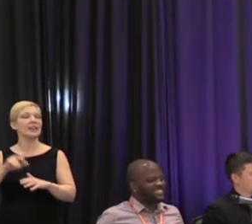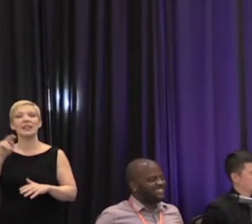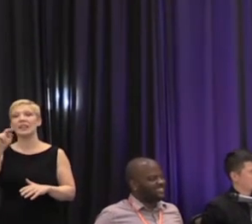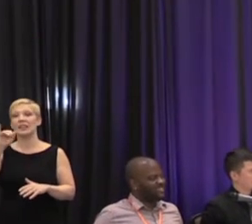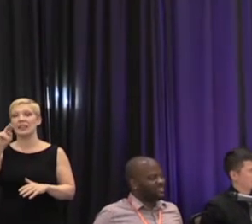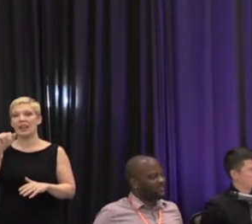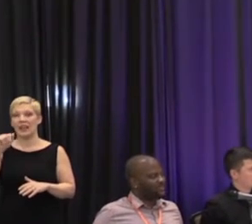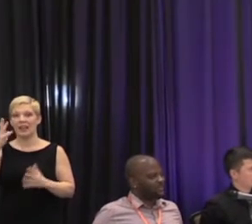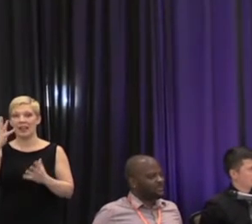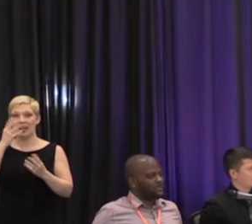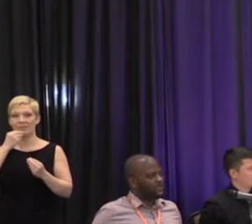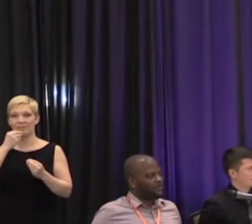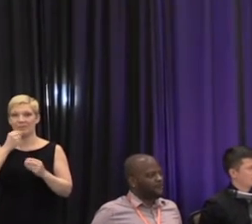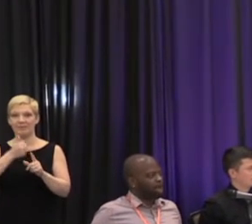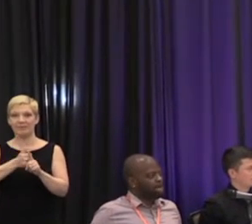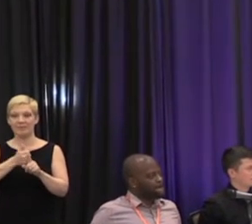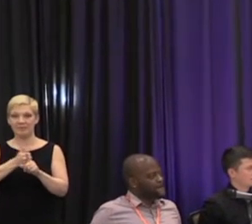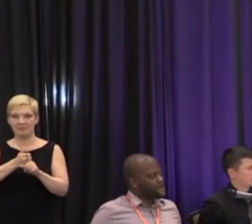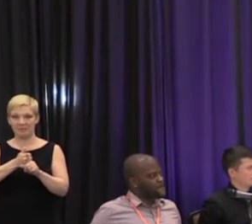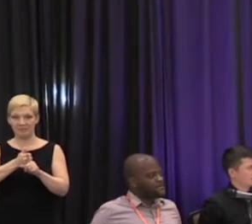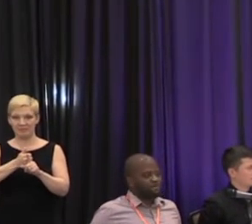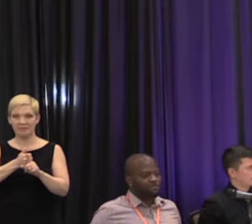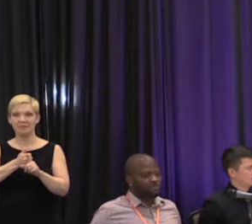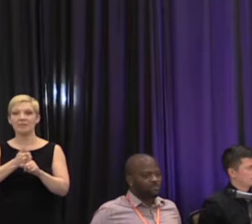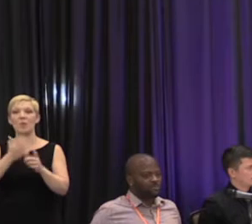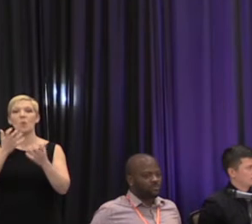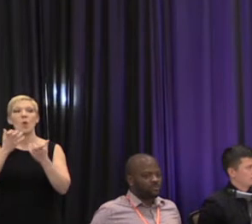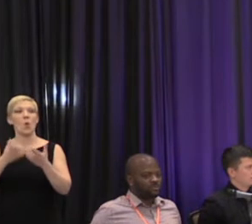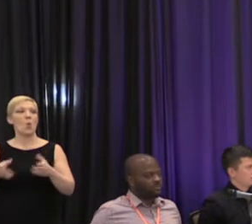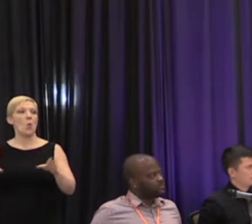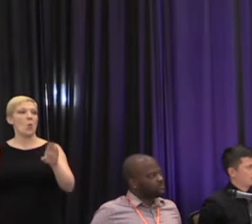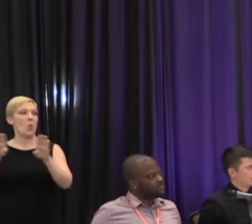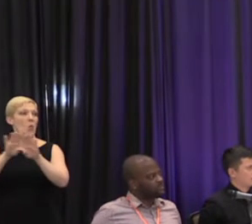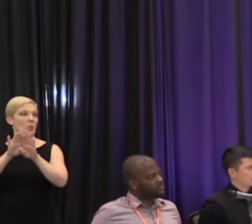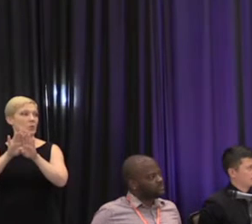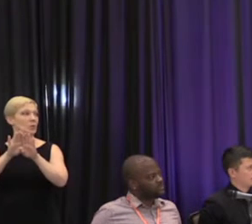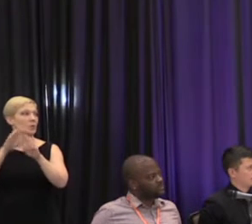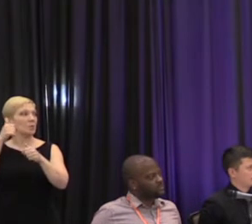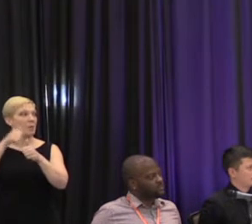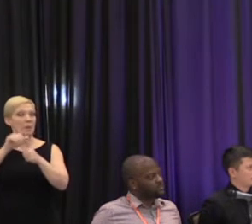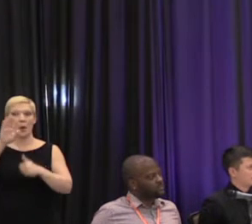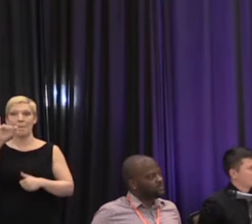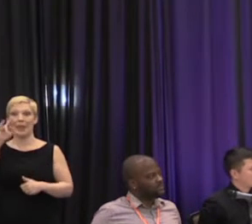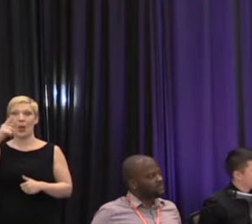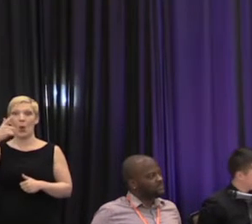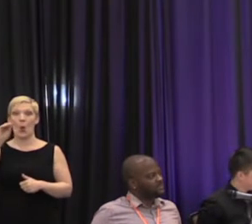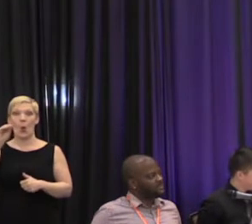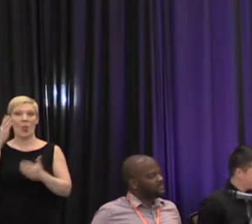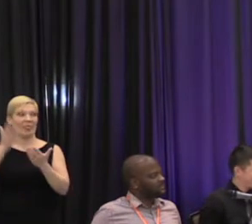Nina, the beautiful Nina, and I want to close out the bingo thing. Remember the bingo thing?